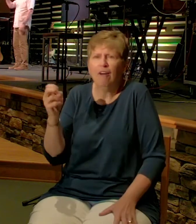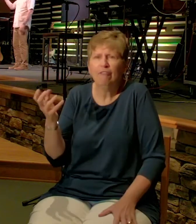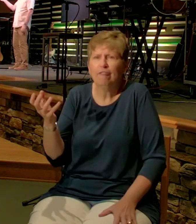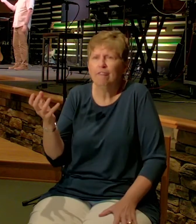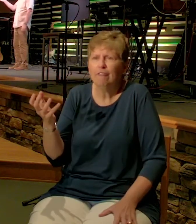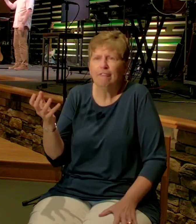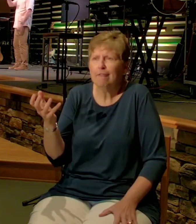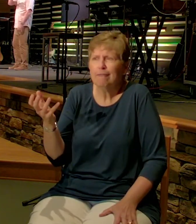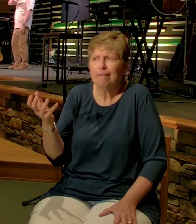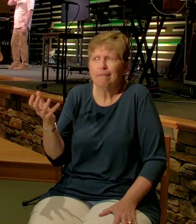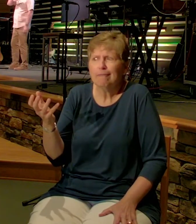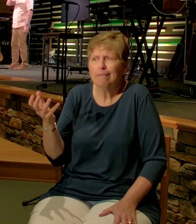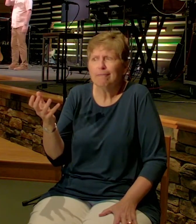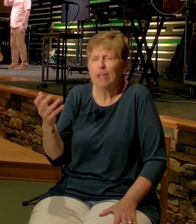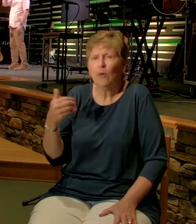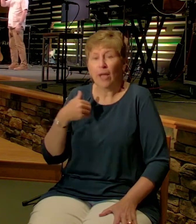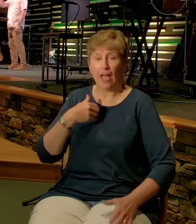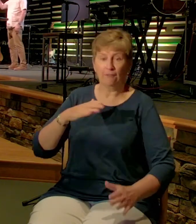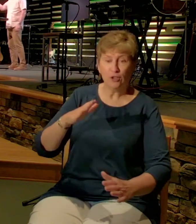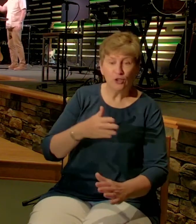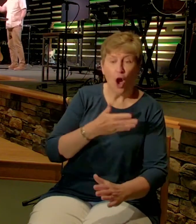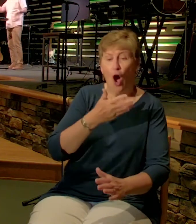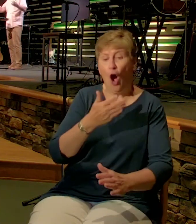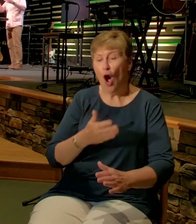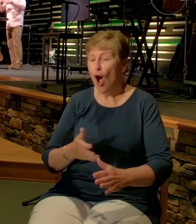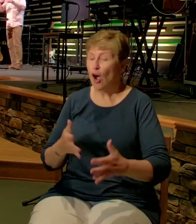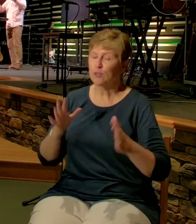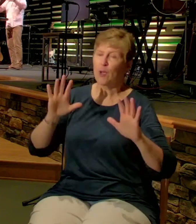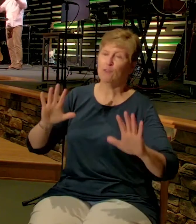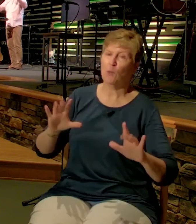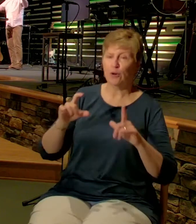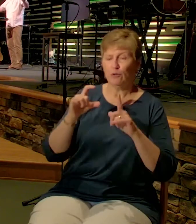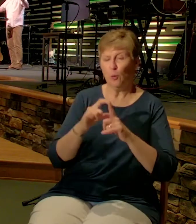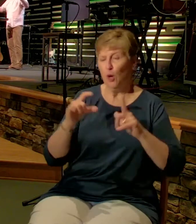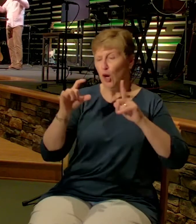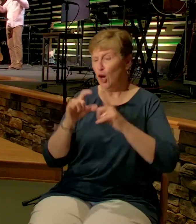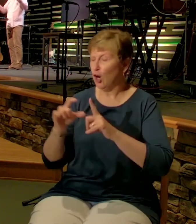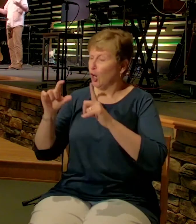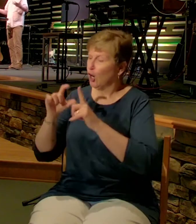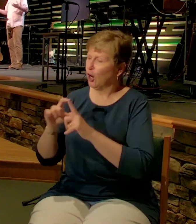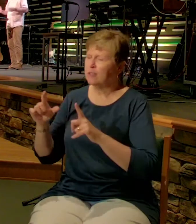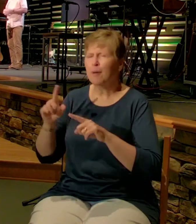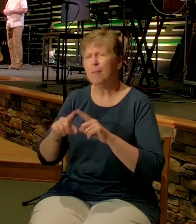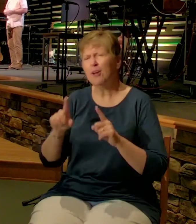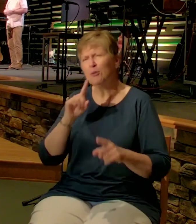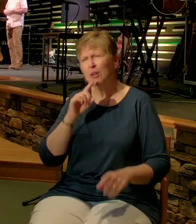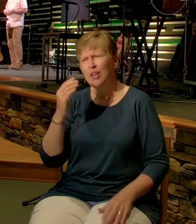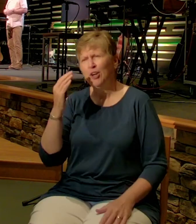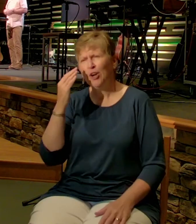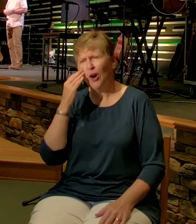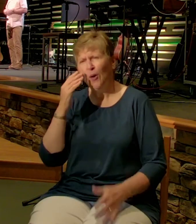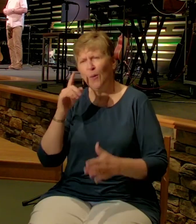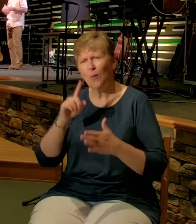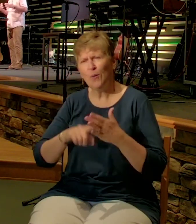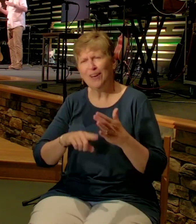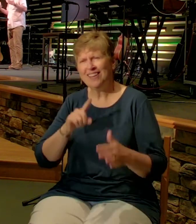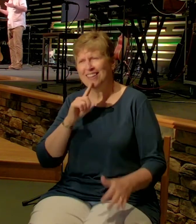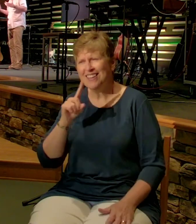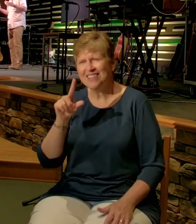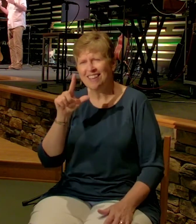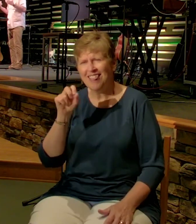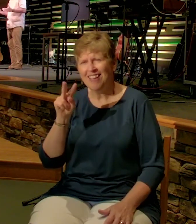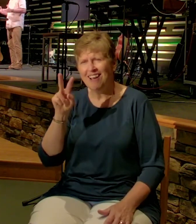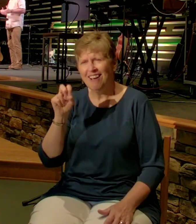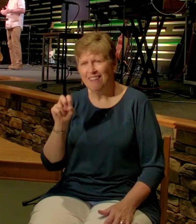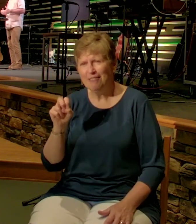Because we've got songs and we've got these wonderful words written, but do we really know what it is? What God is calling